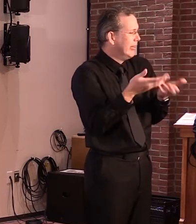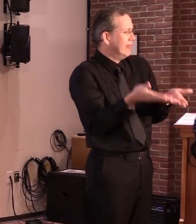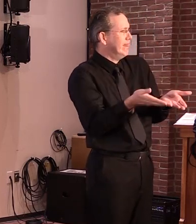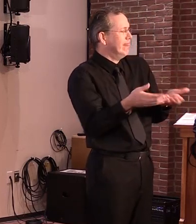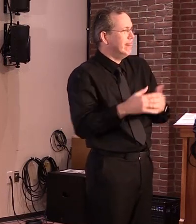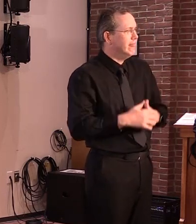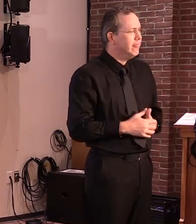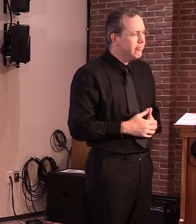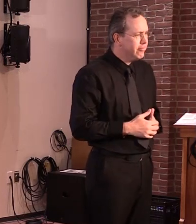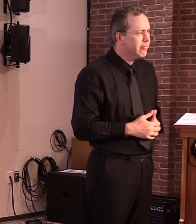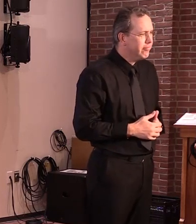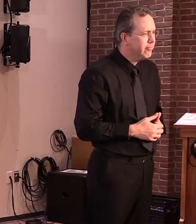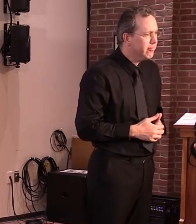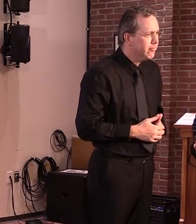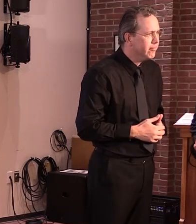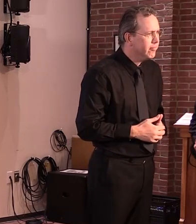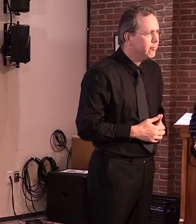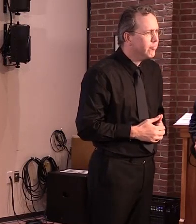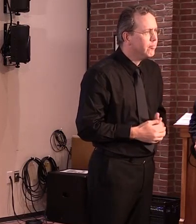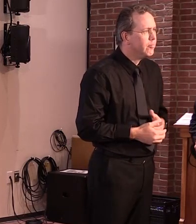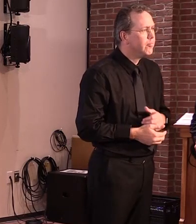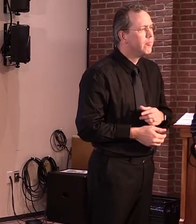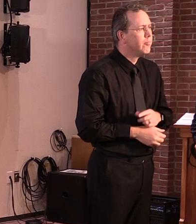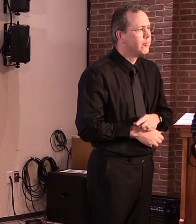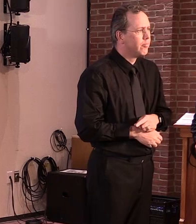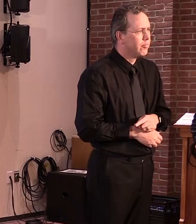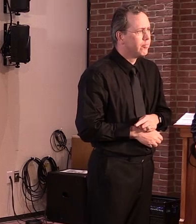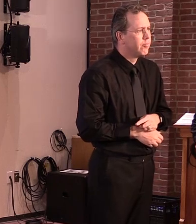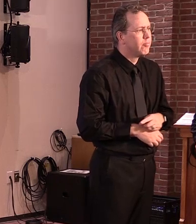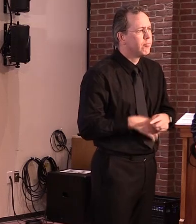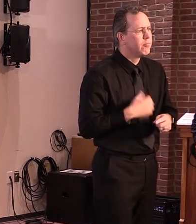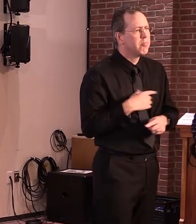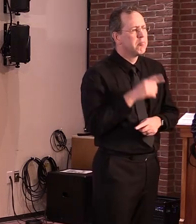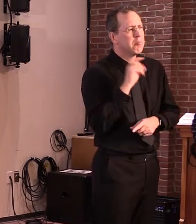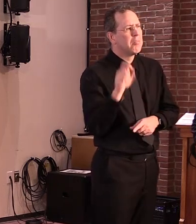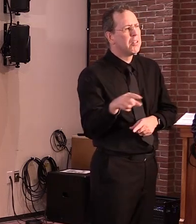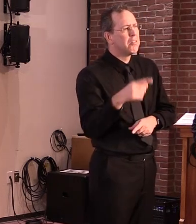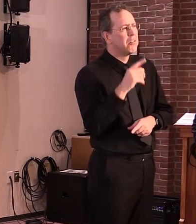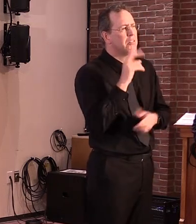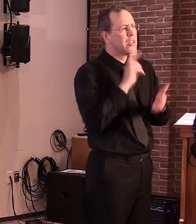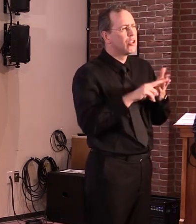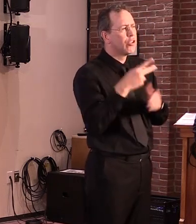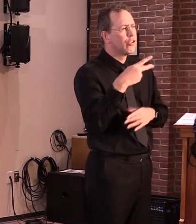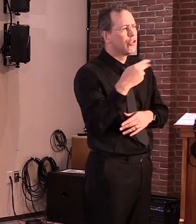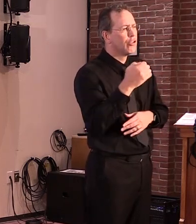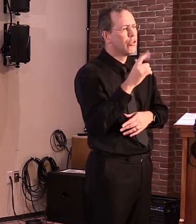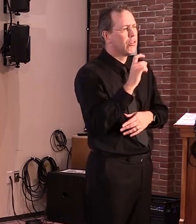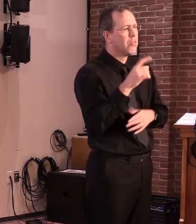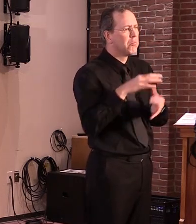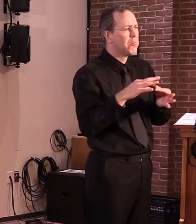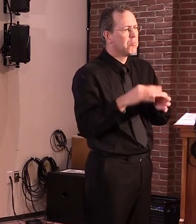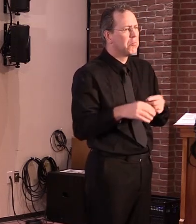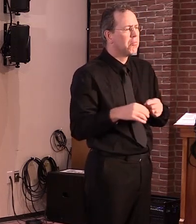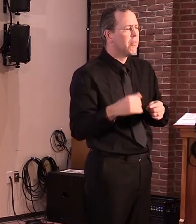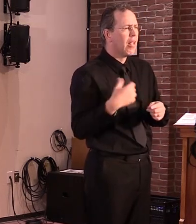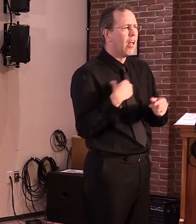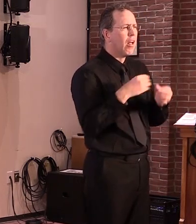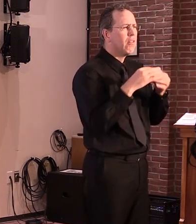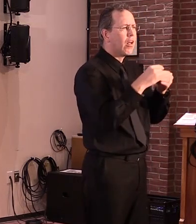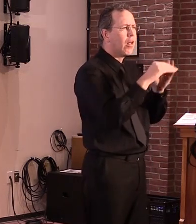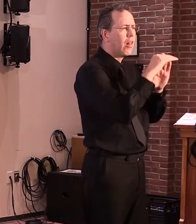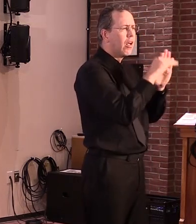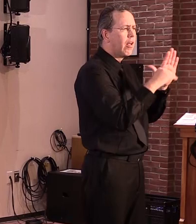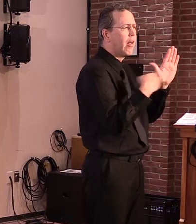ask Secretary Curley if she has that in front of her, but I believe there's guidance that was issued on pools and so forth